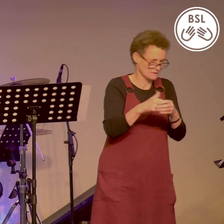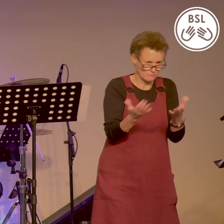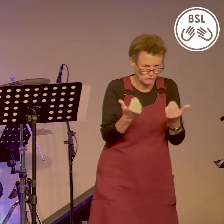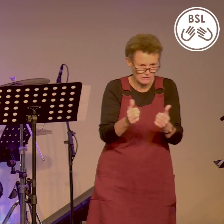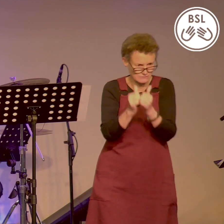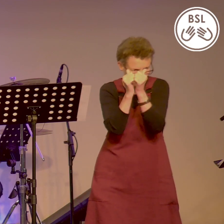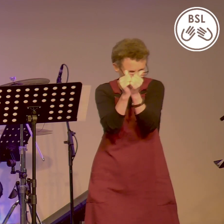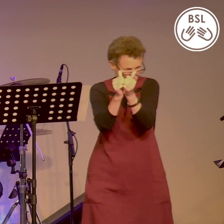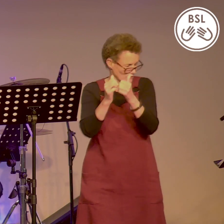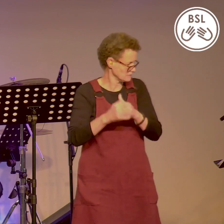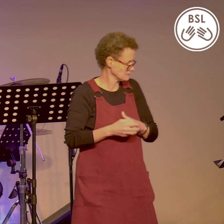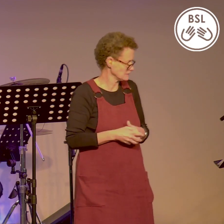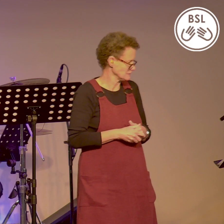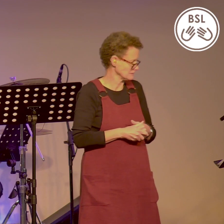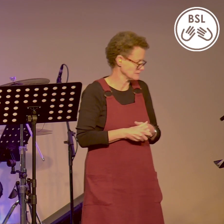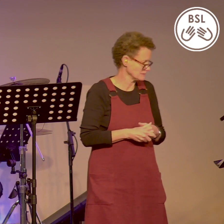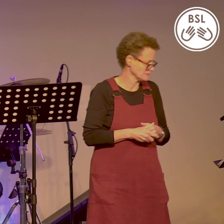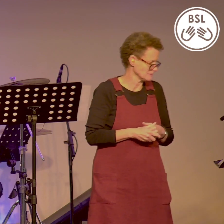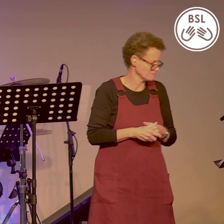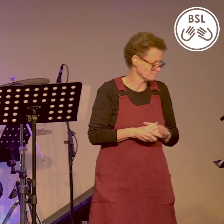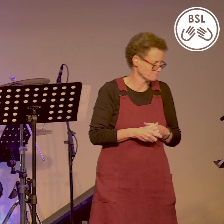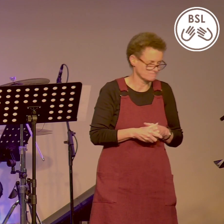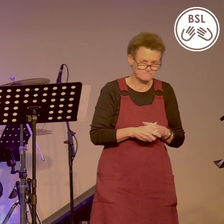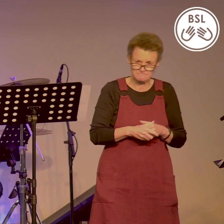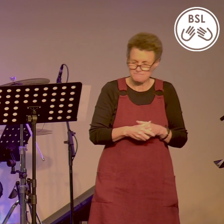everyone has a gift.